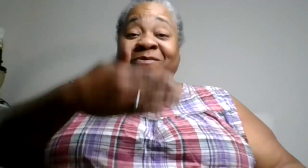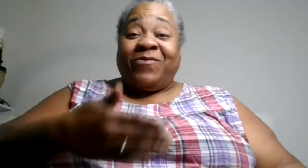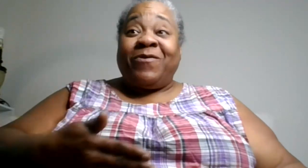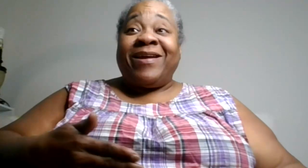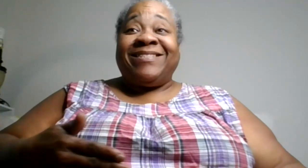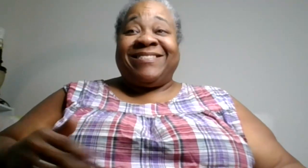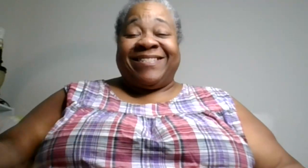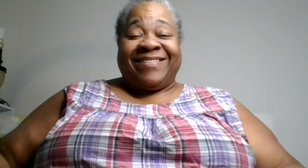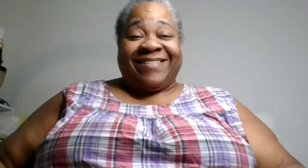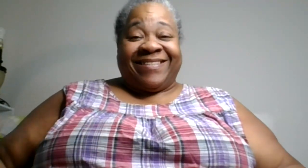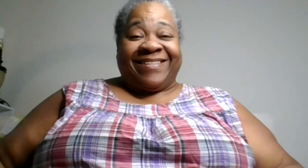Front.